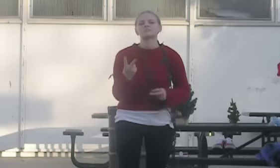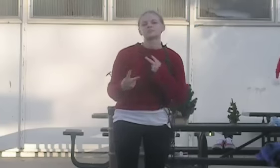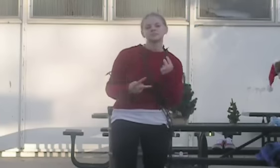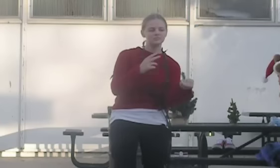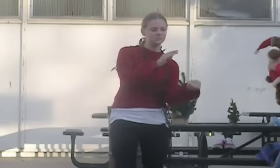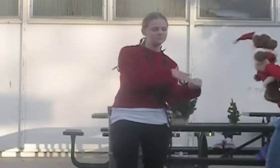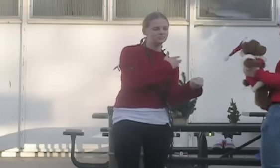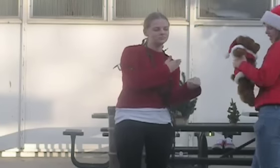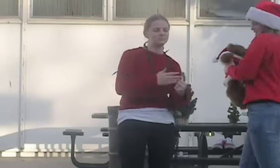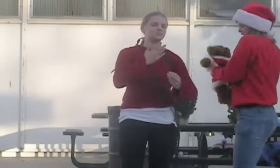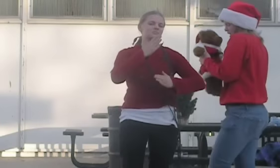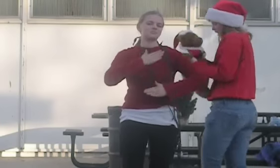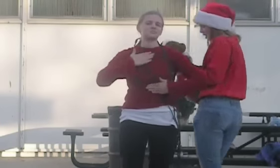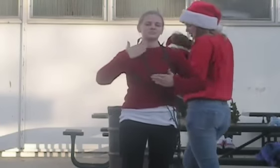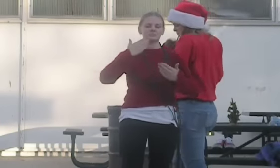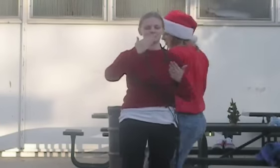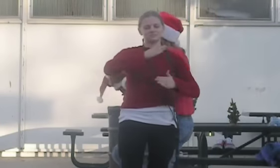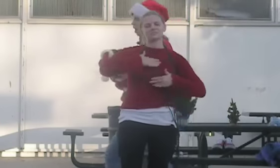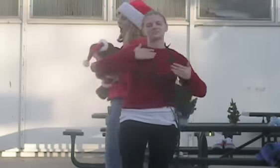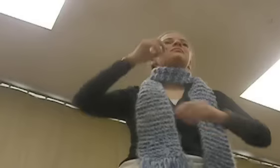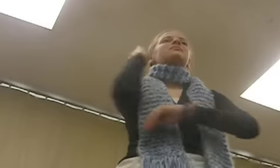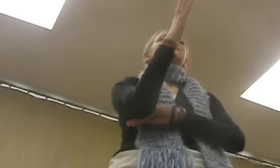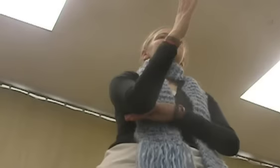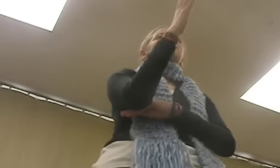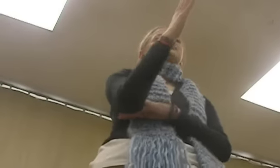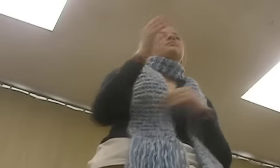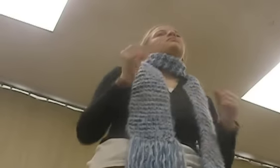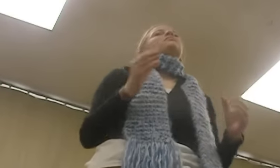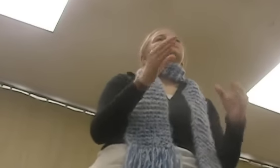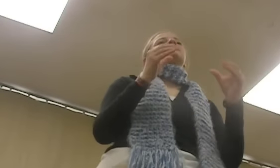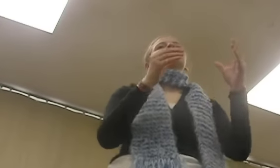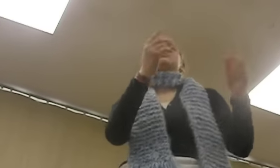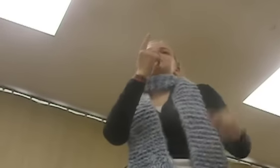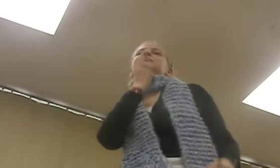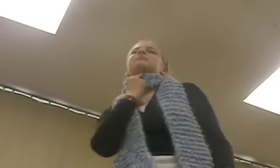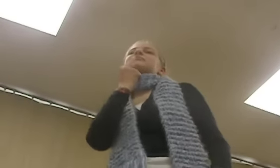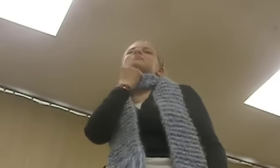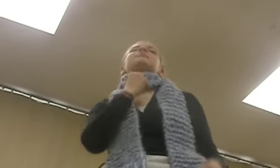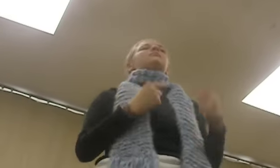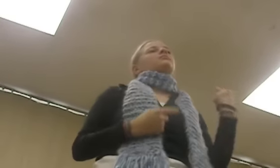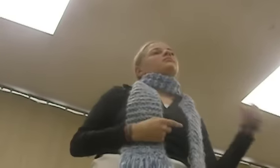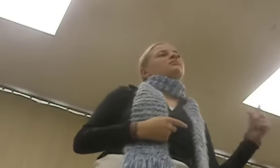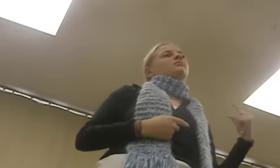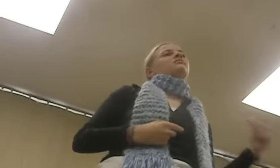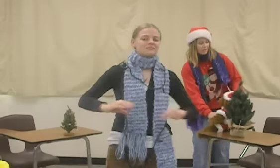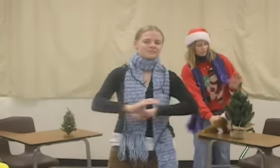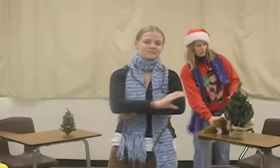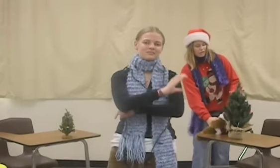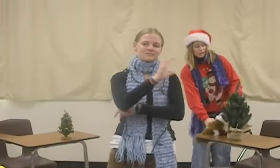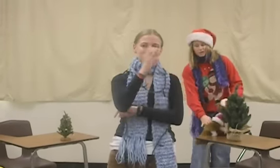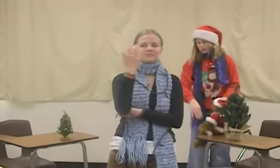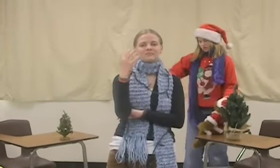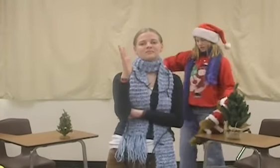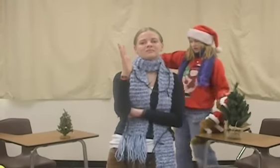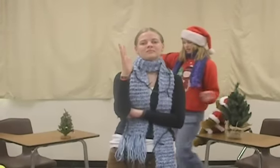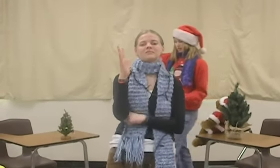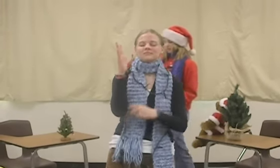voices singing, let's be jolly, deck the halls with boughs of holly. Rocking around